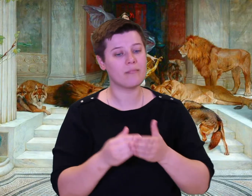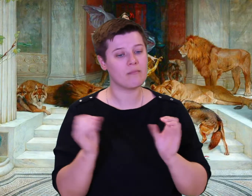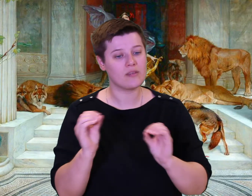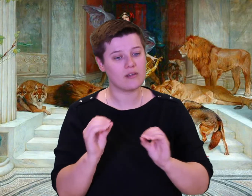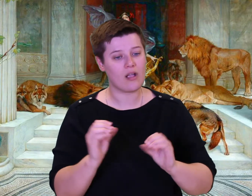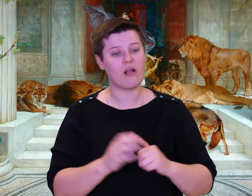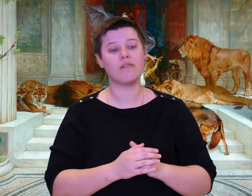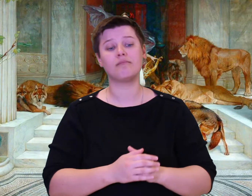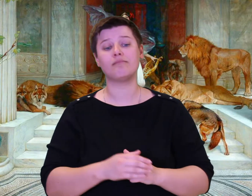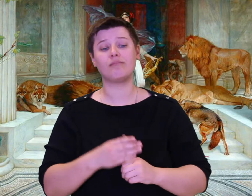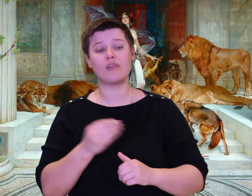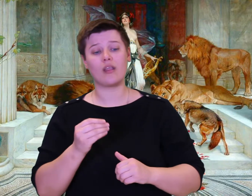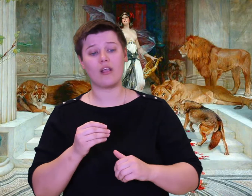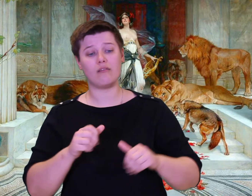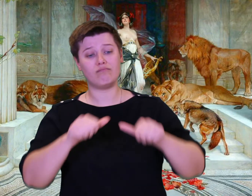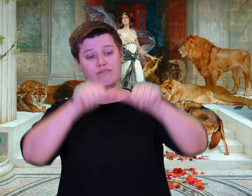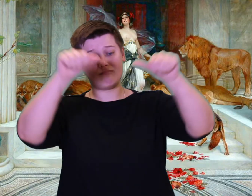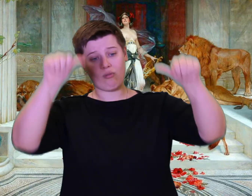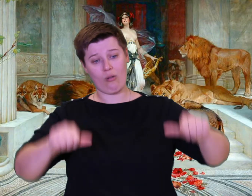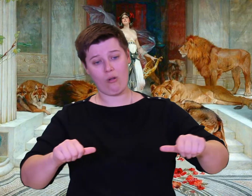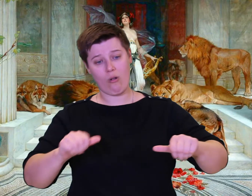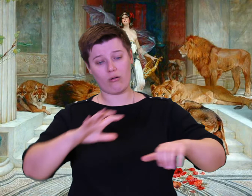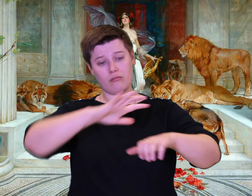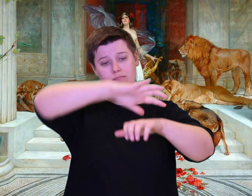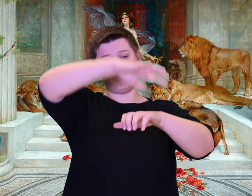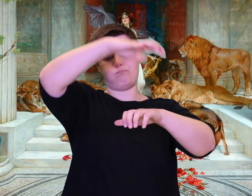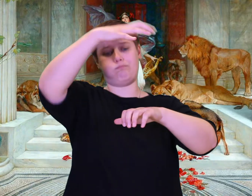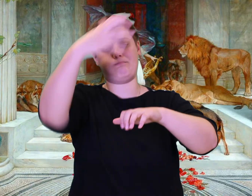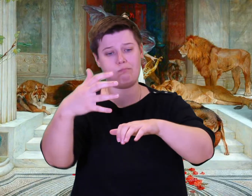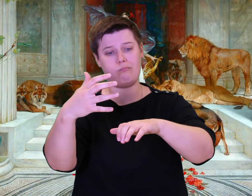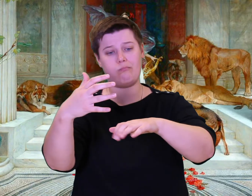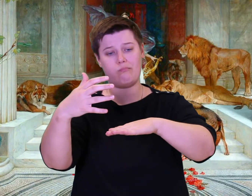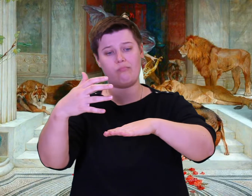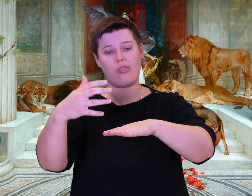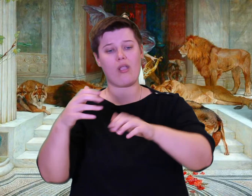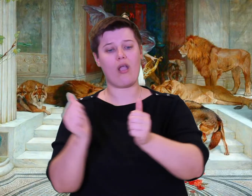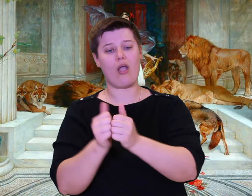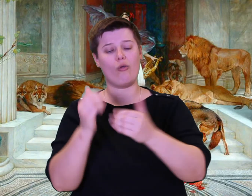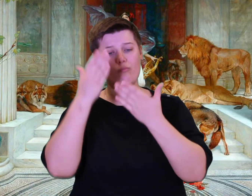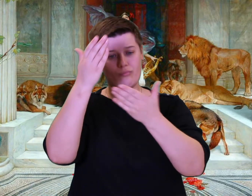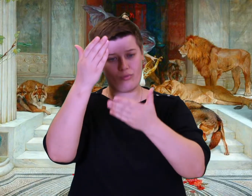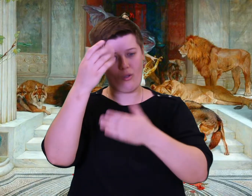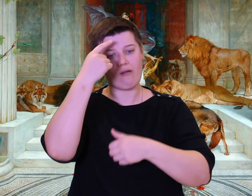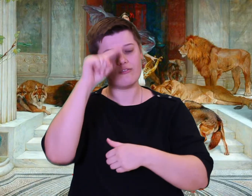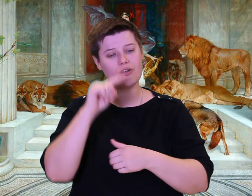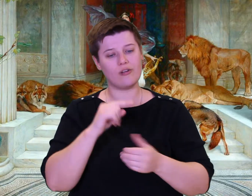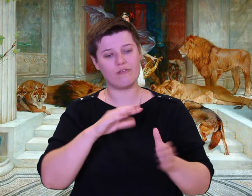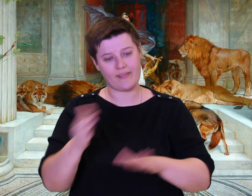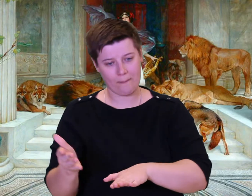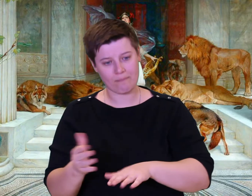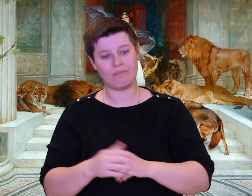my best young heifer, still uncalved, and pile the altar high with offerings for the